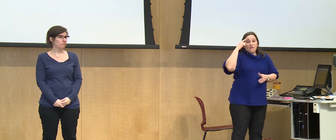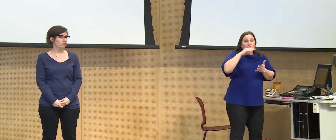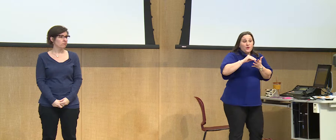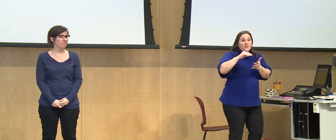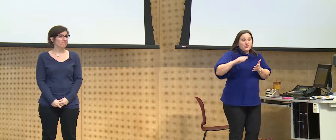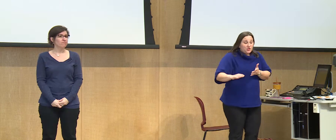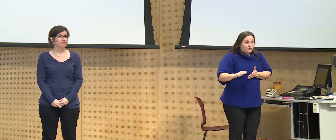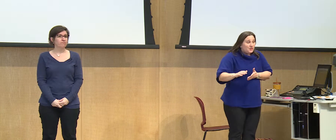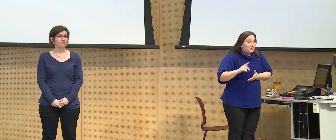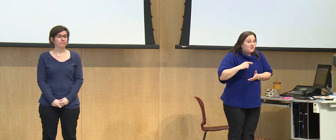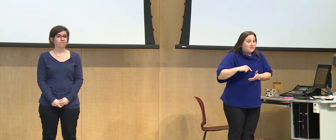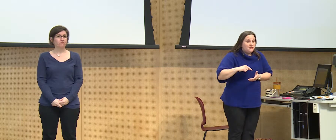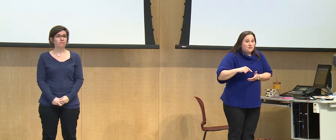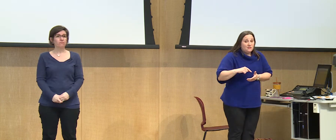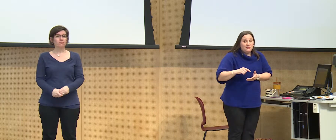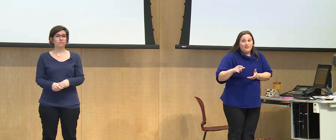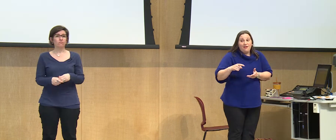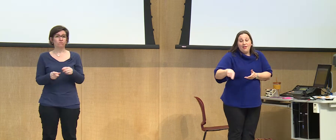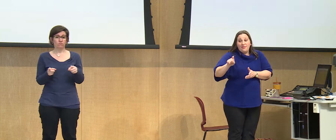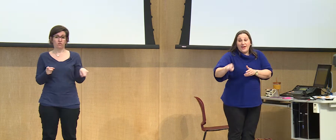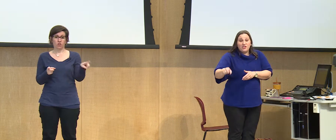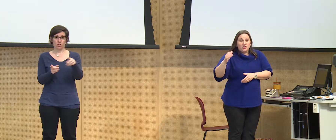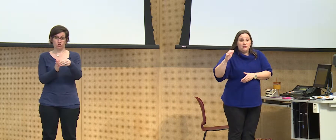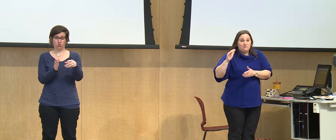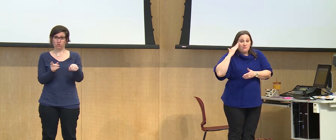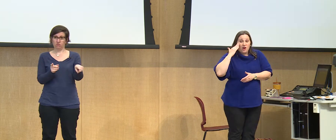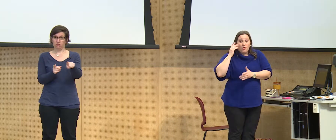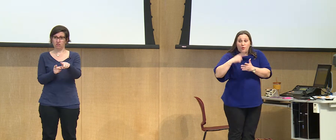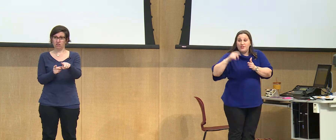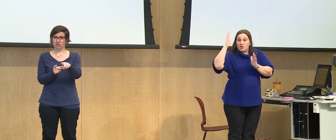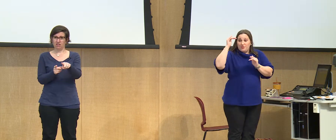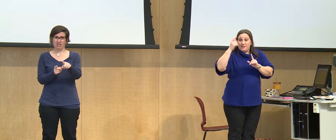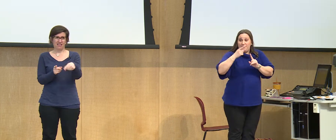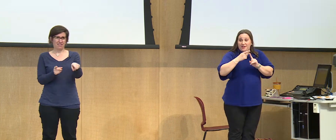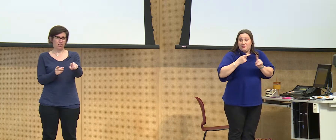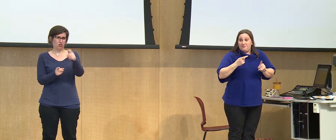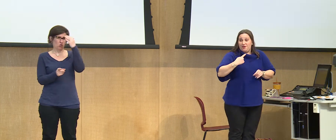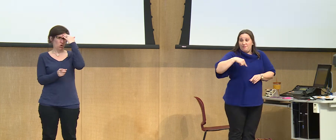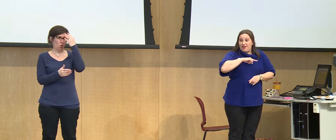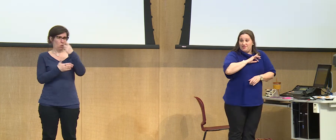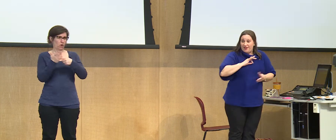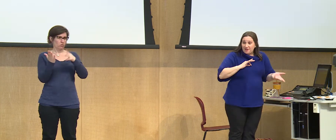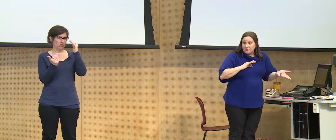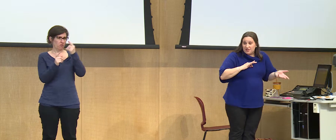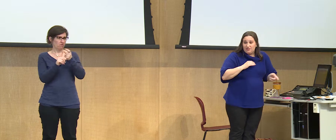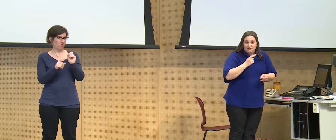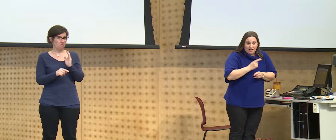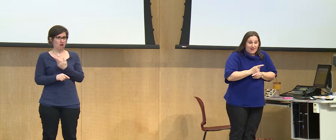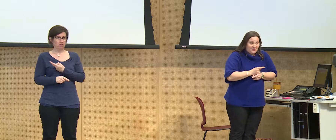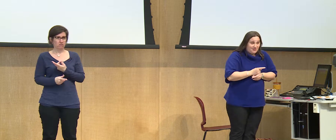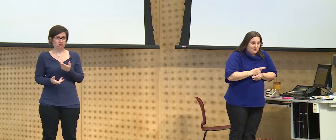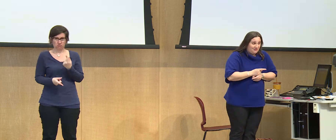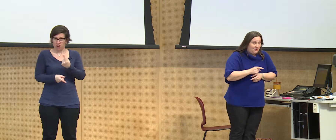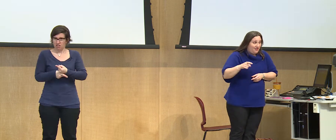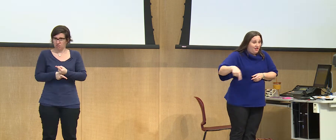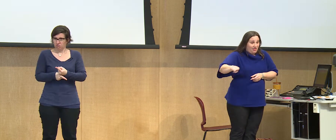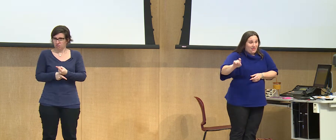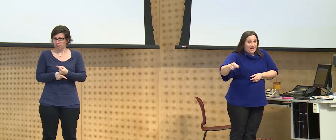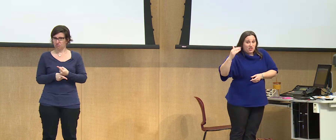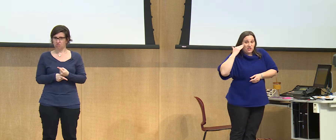For the students, they should know what to expect from us faculty, right? They should